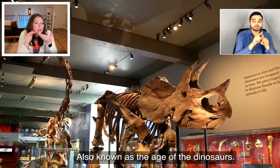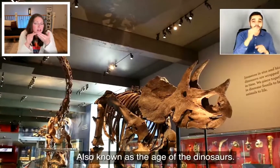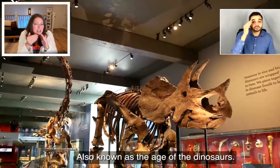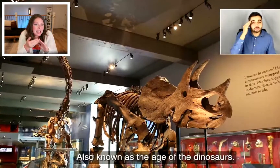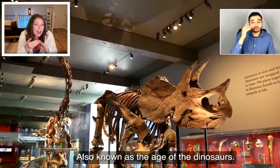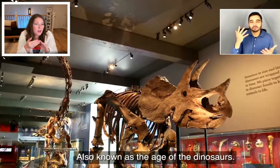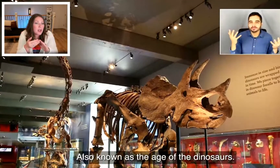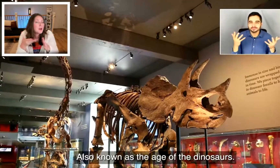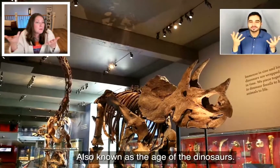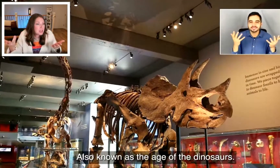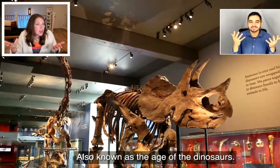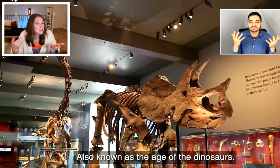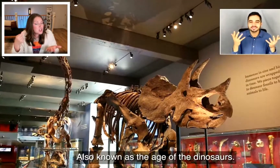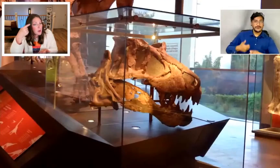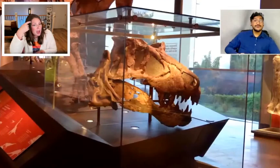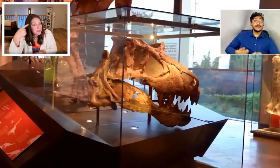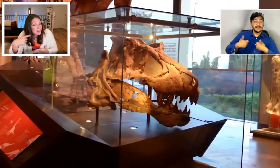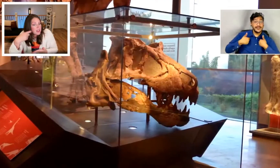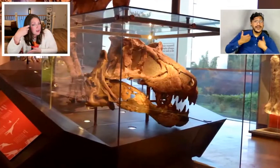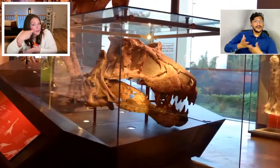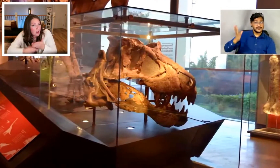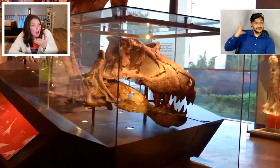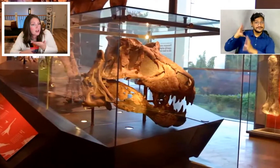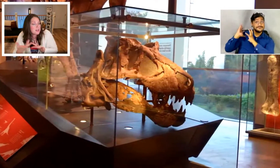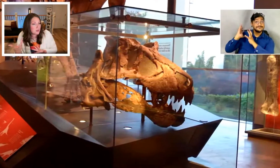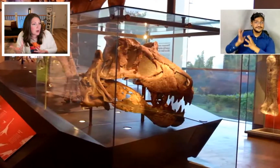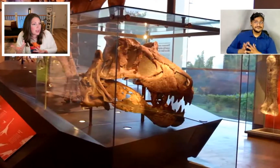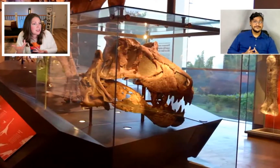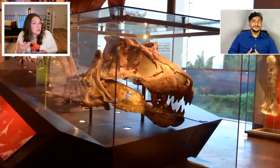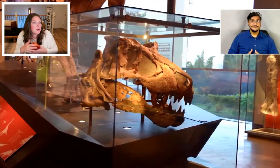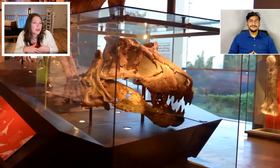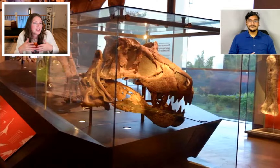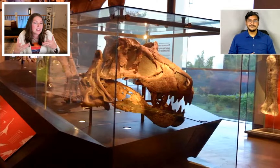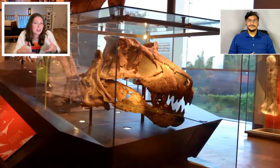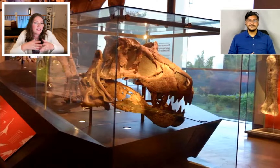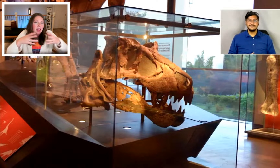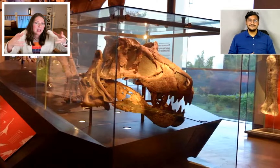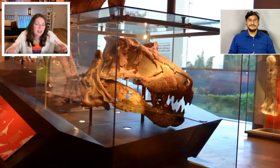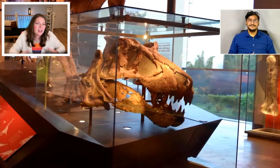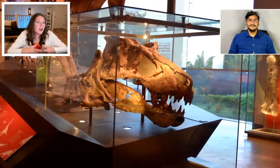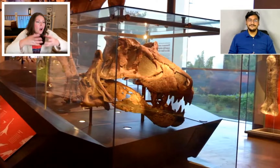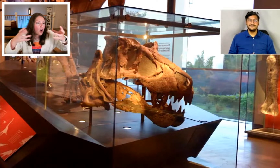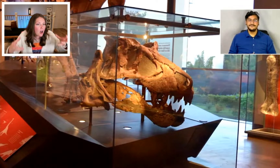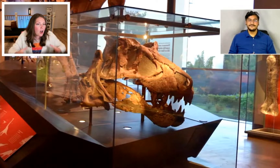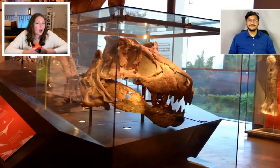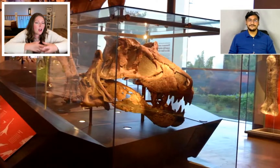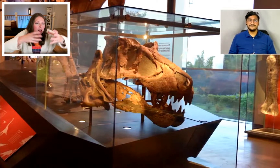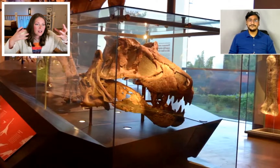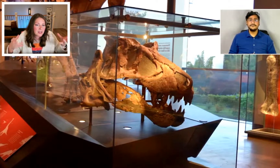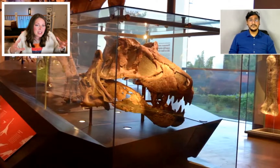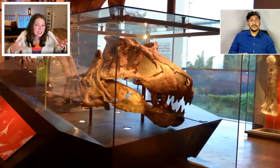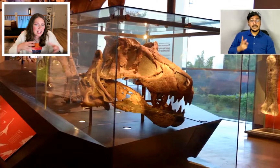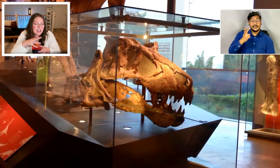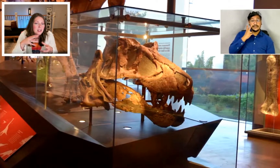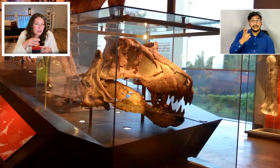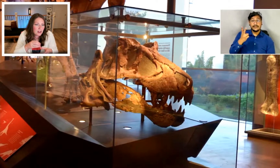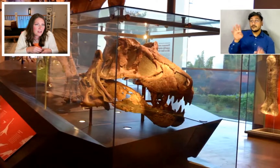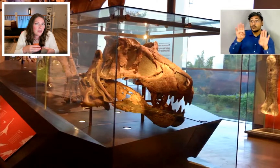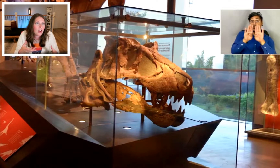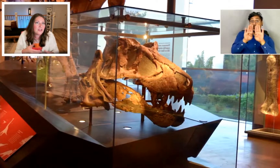smaller town, because you have to think of cost, right? You have to think of all of these things that are involved.